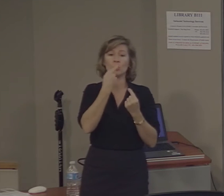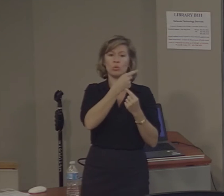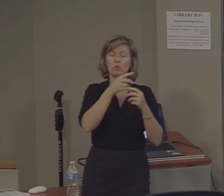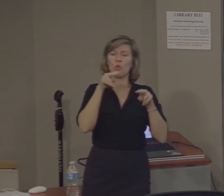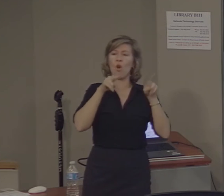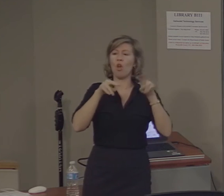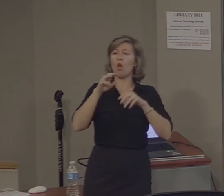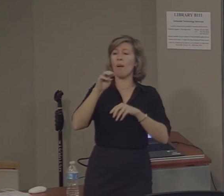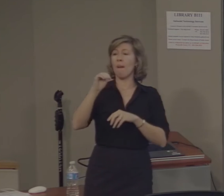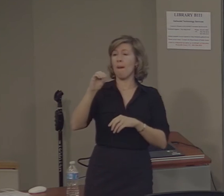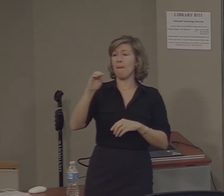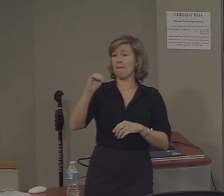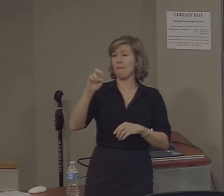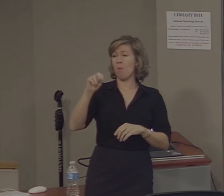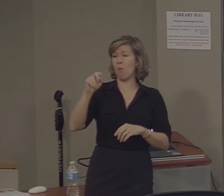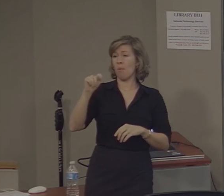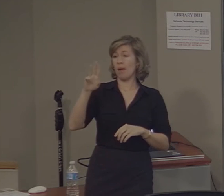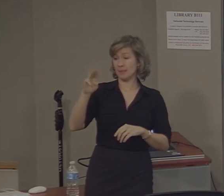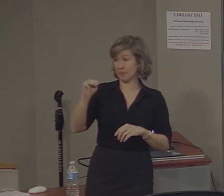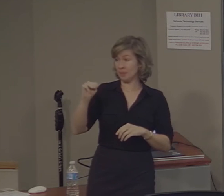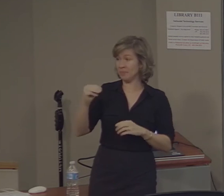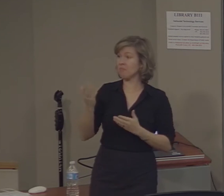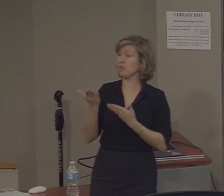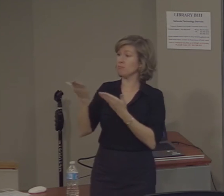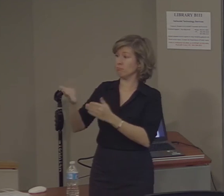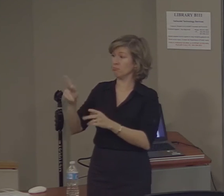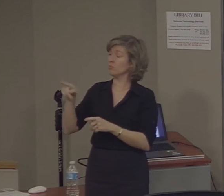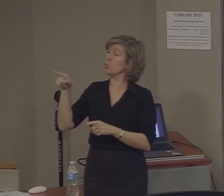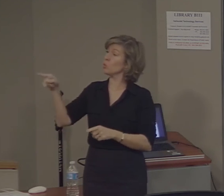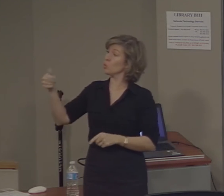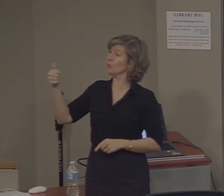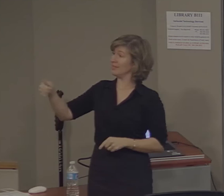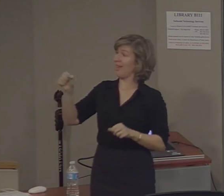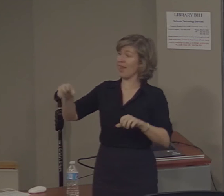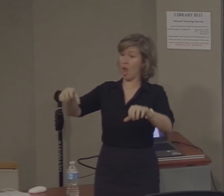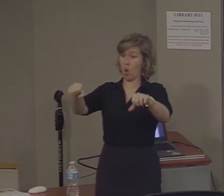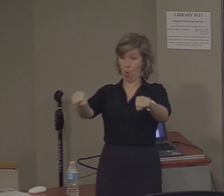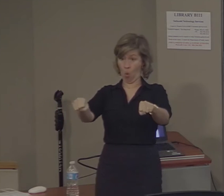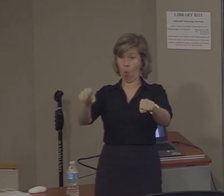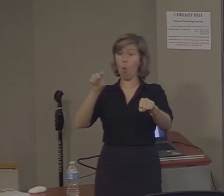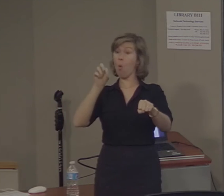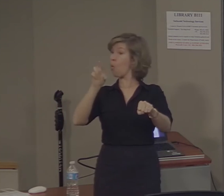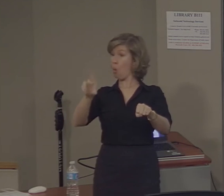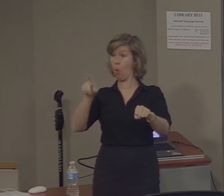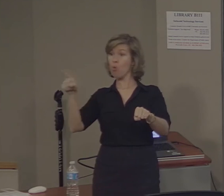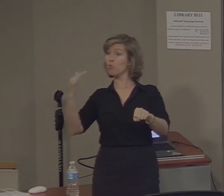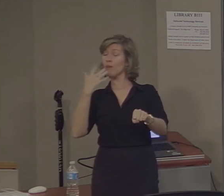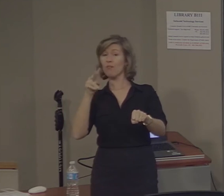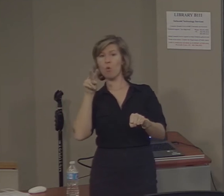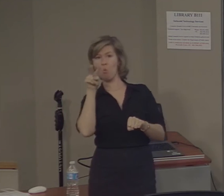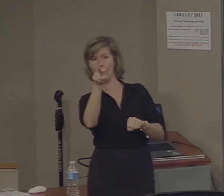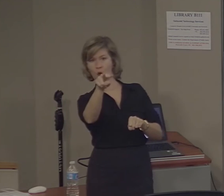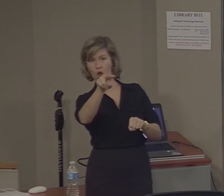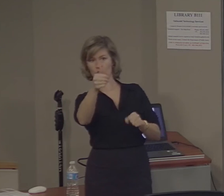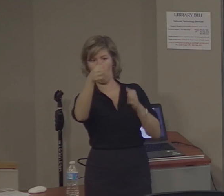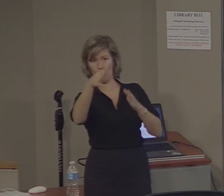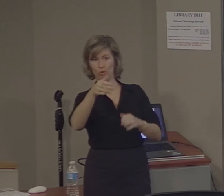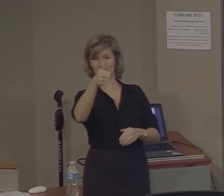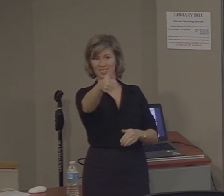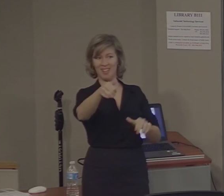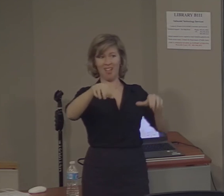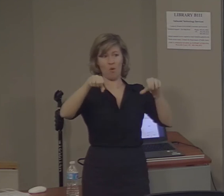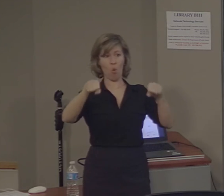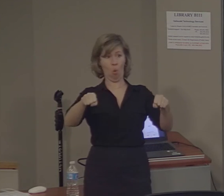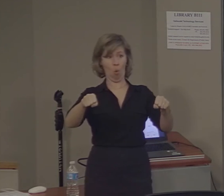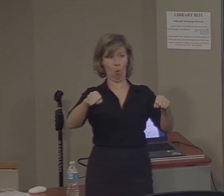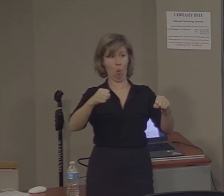is the ability to either hold or to watch someone else hold two bicycle wheels. And they're either